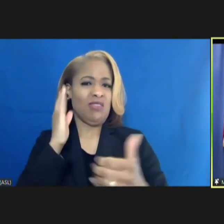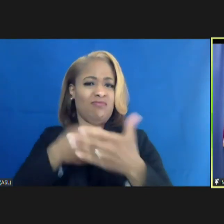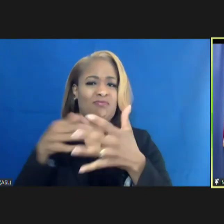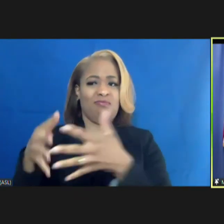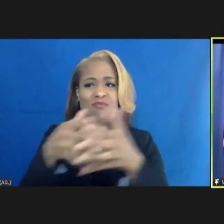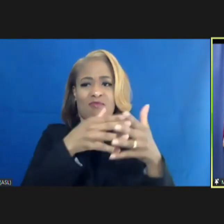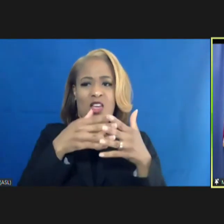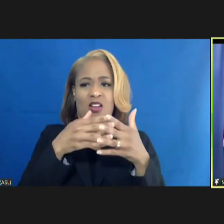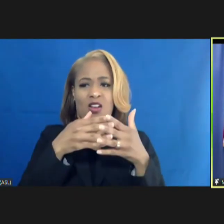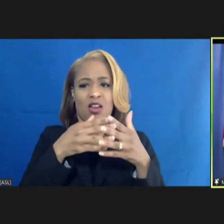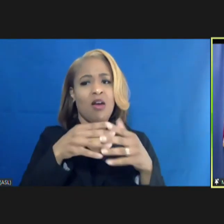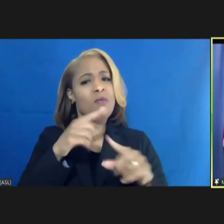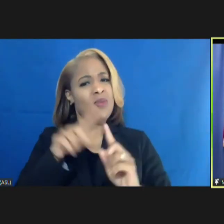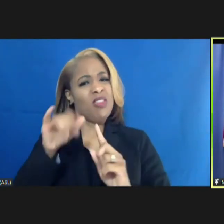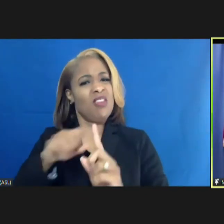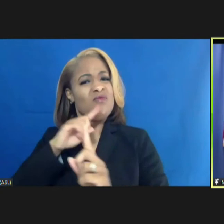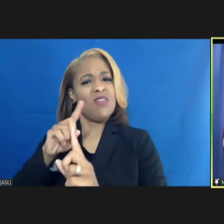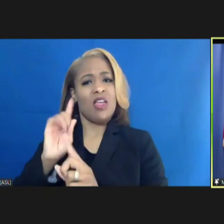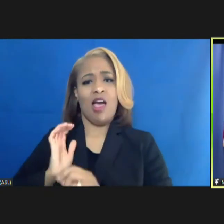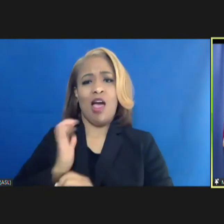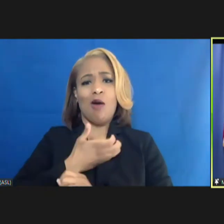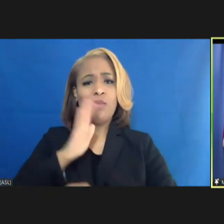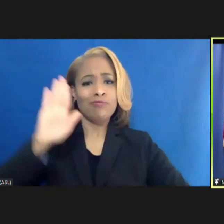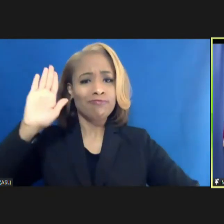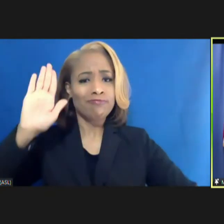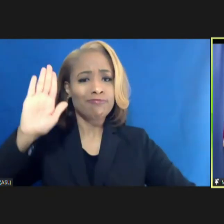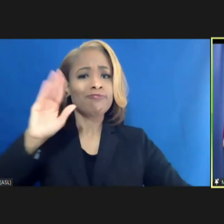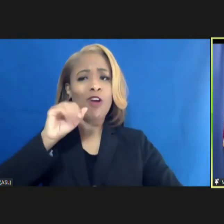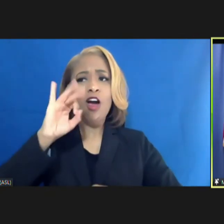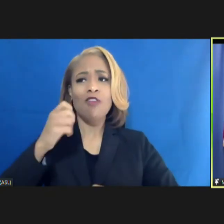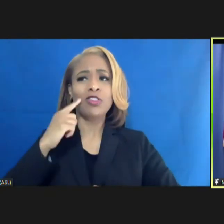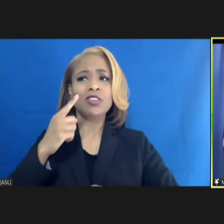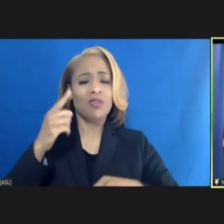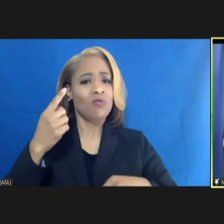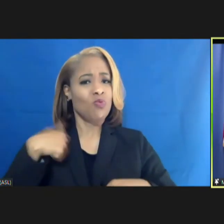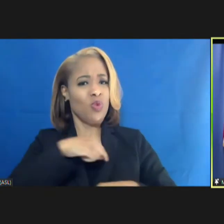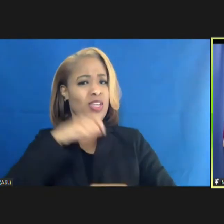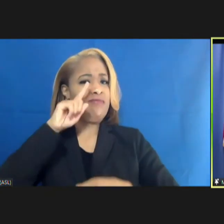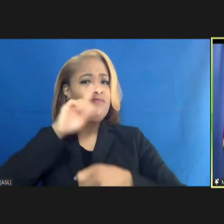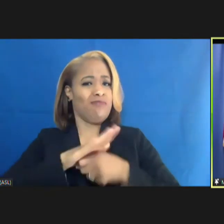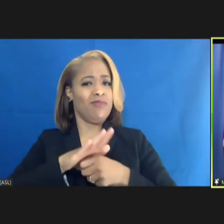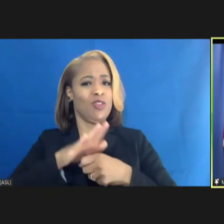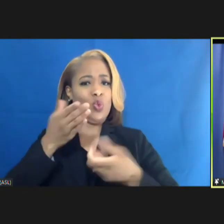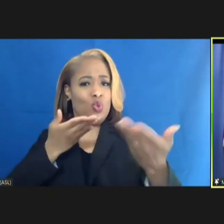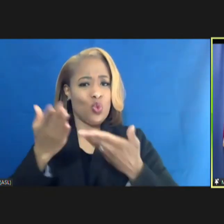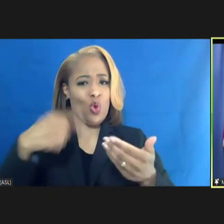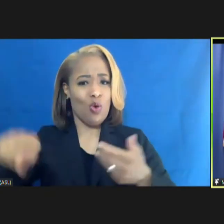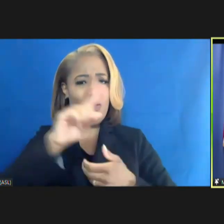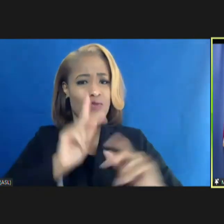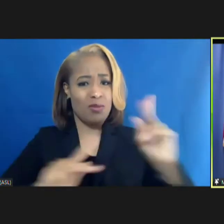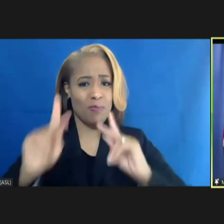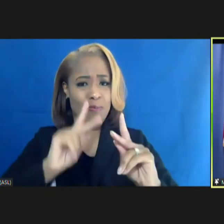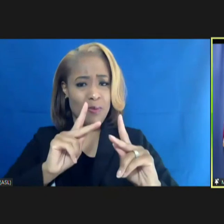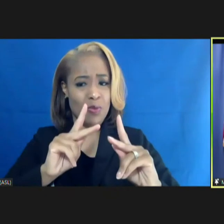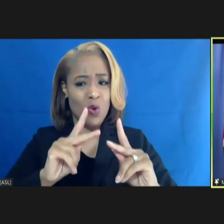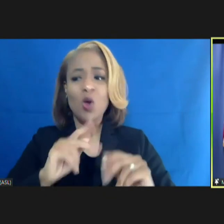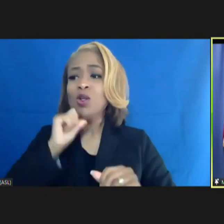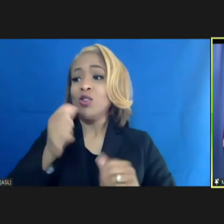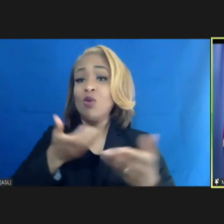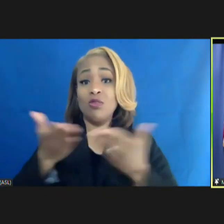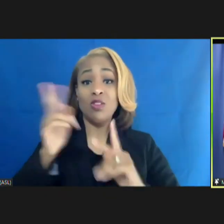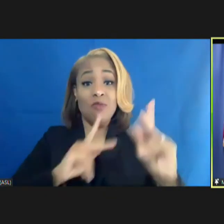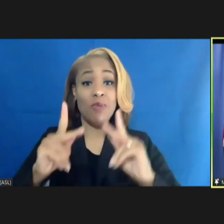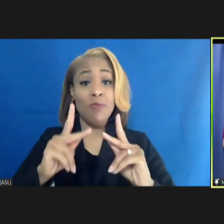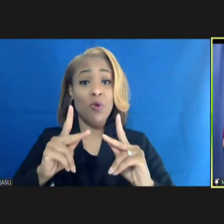an abdication of the oaths of office these leaders took to serve the people of this state. Because you don't serve the people of this state by silencing